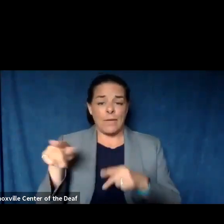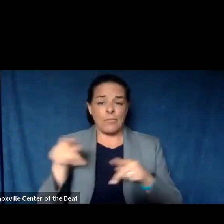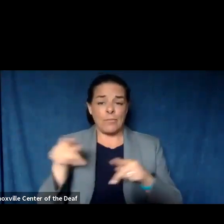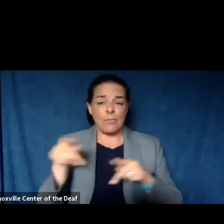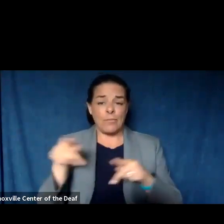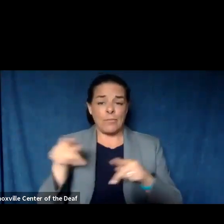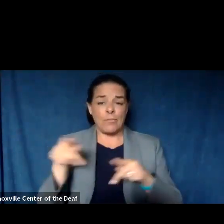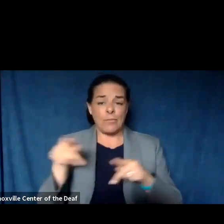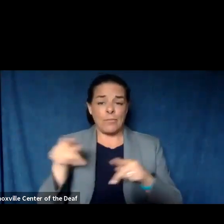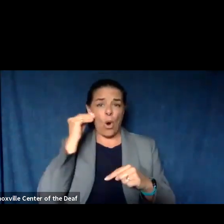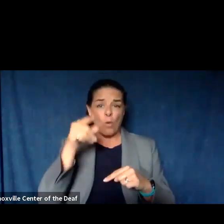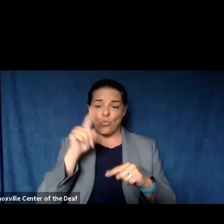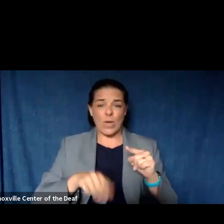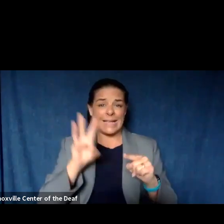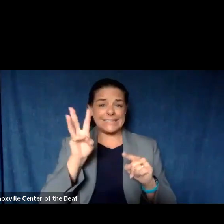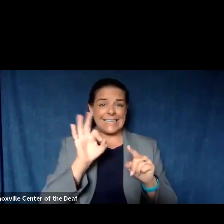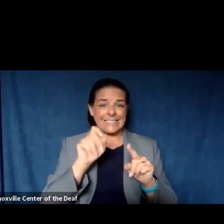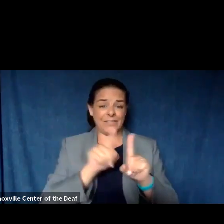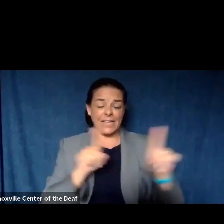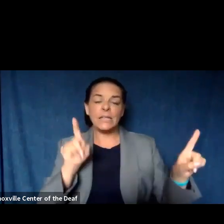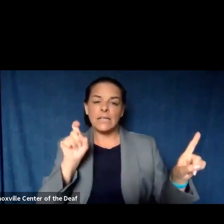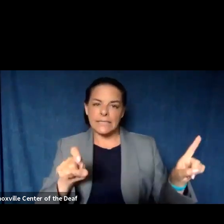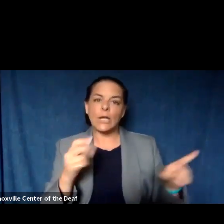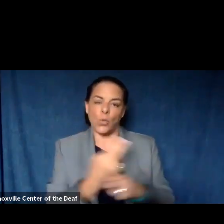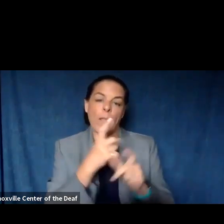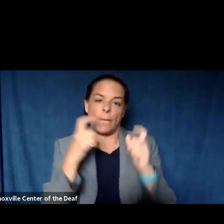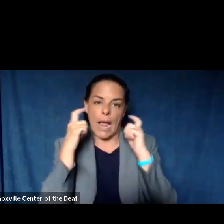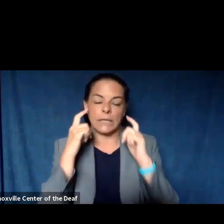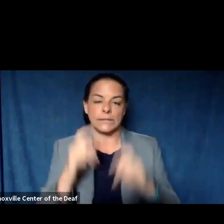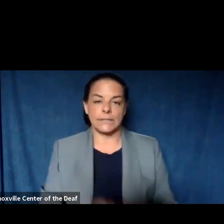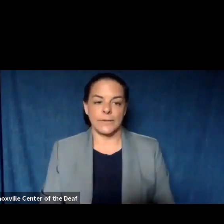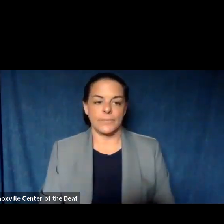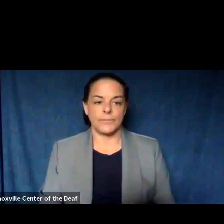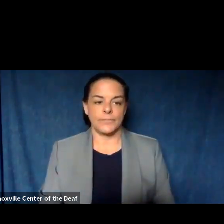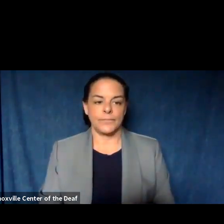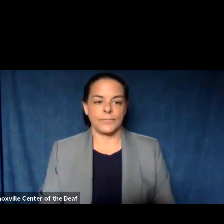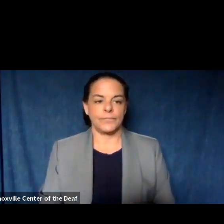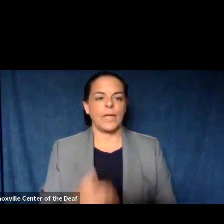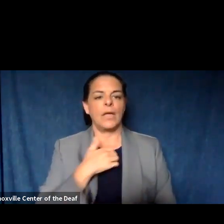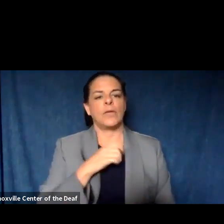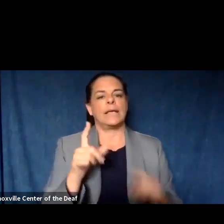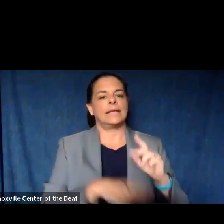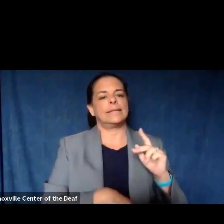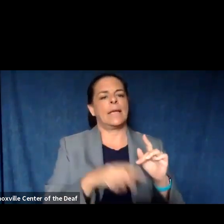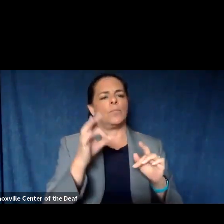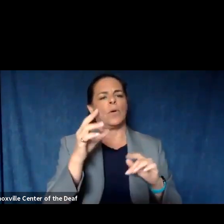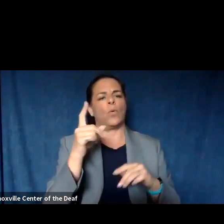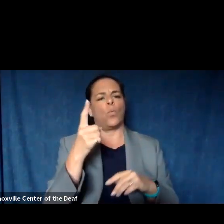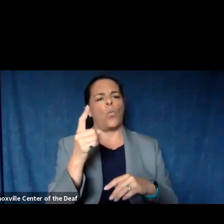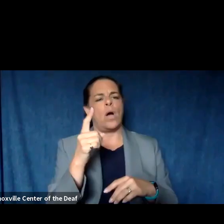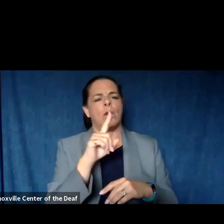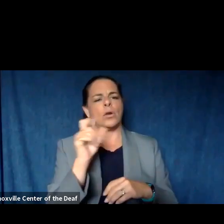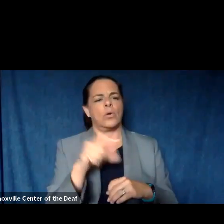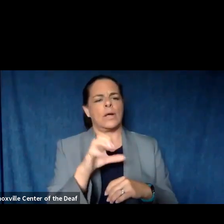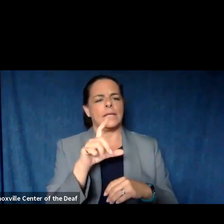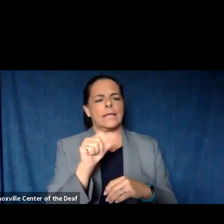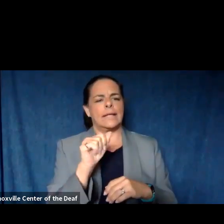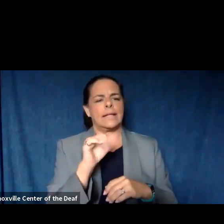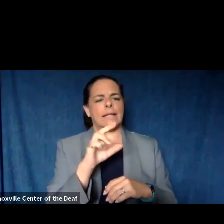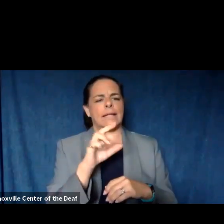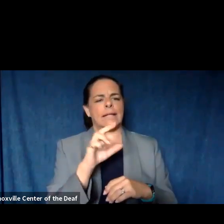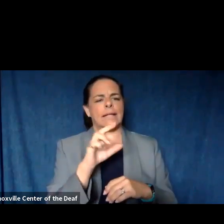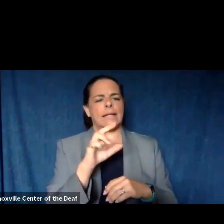feet apart, you need to wear the mask. Okay. And my apologies, I accidentally skipped over one question. Claire, because we got a couple minutes, Claire